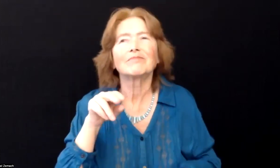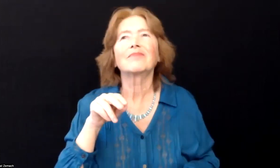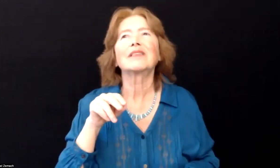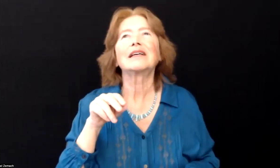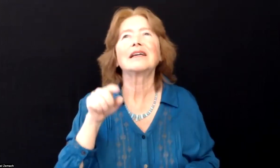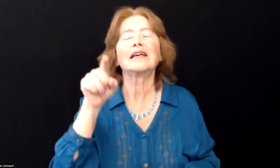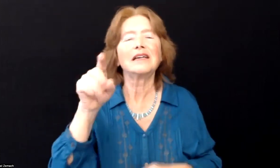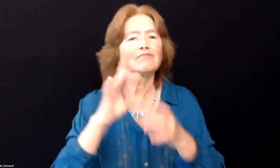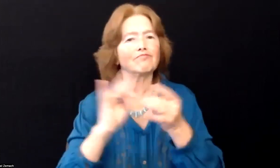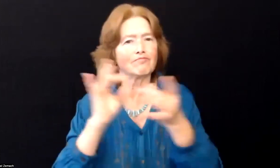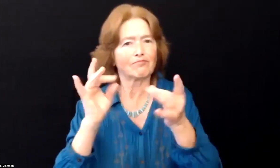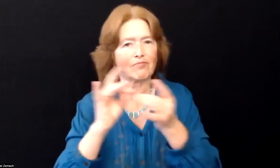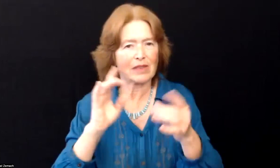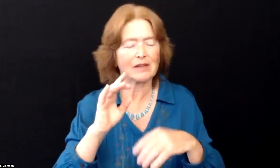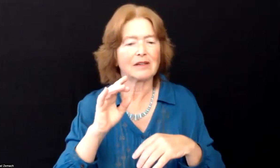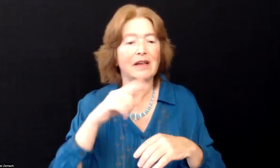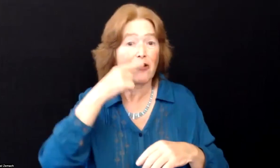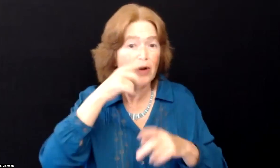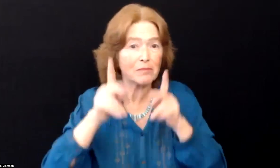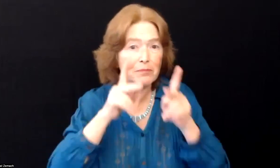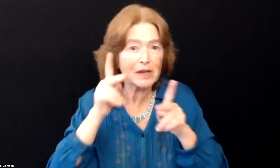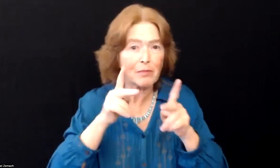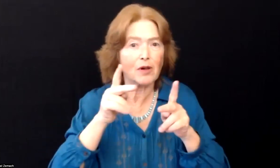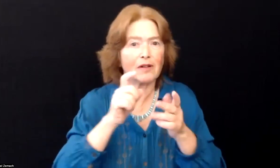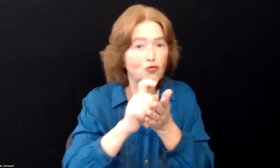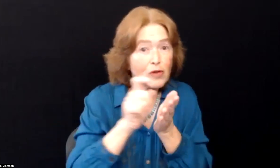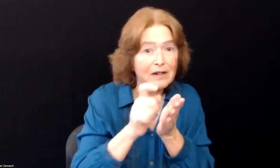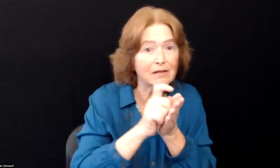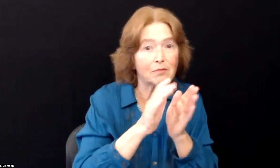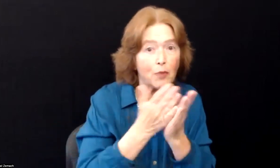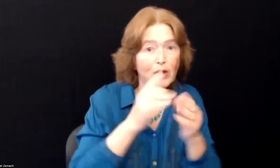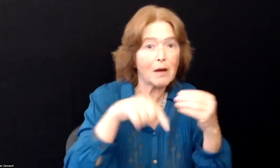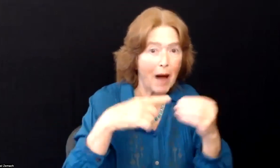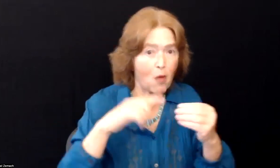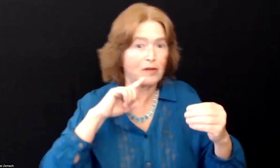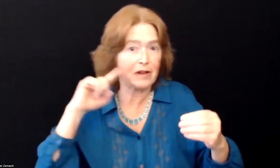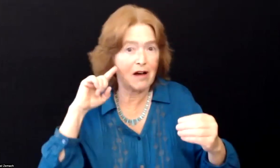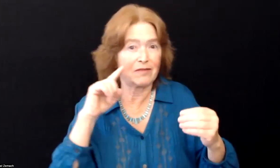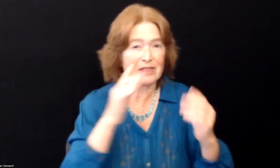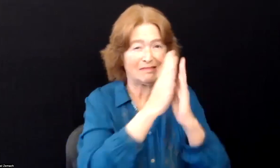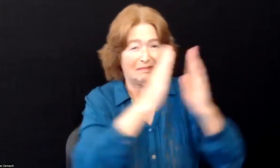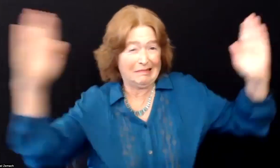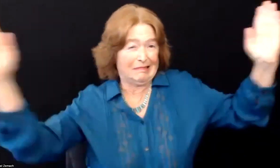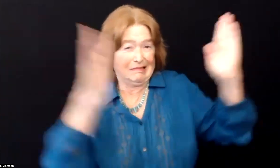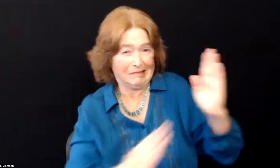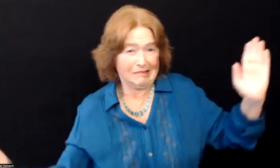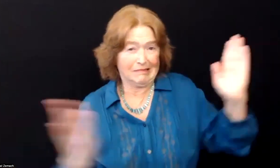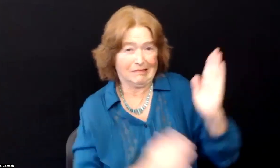which I was there and saw him. And he said there's so many books about deaf